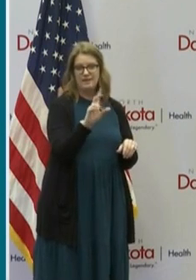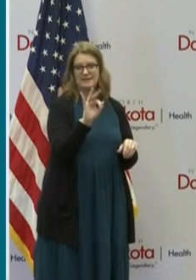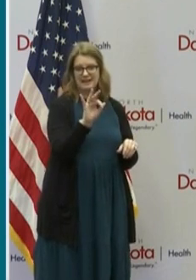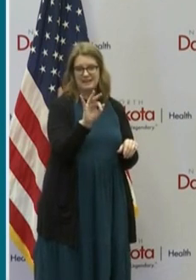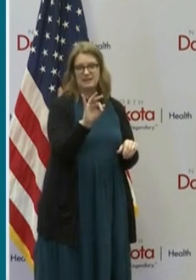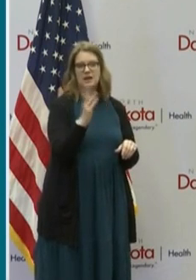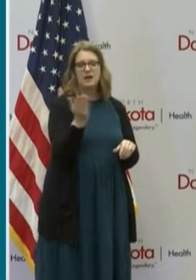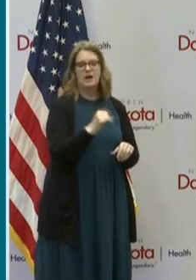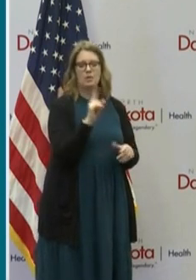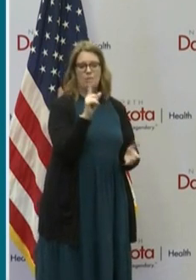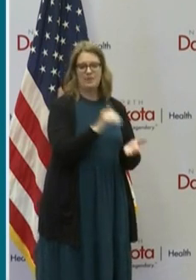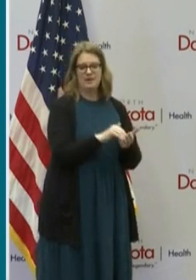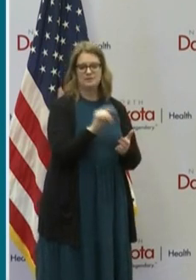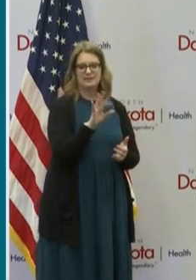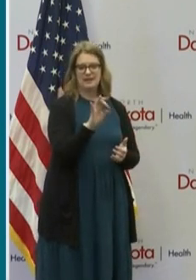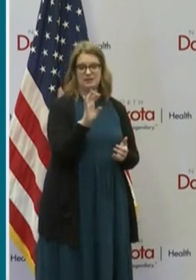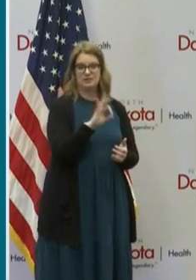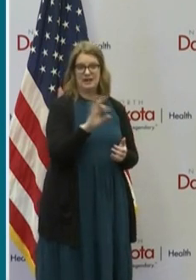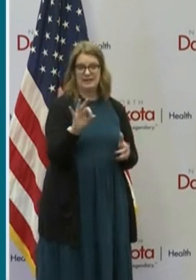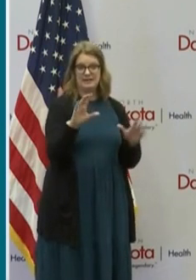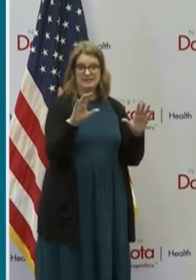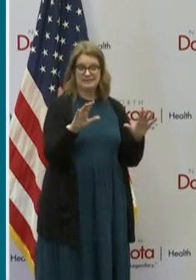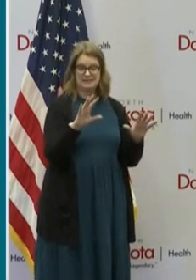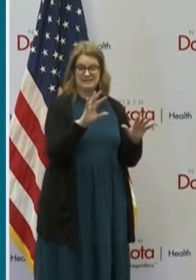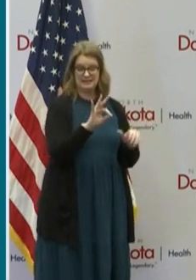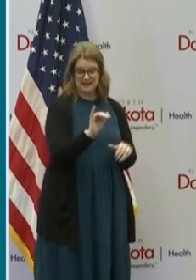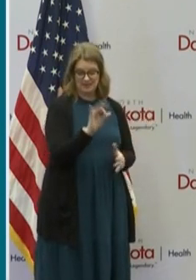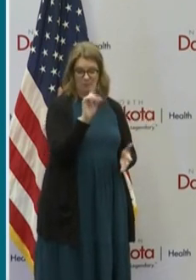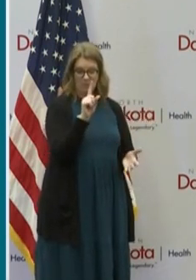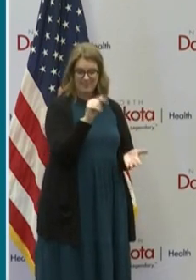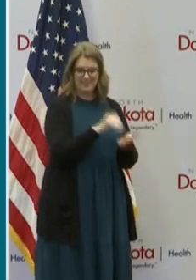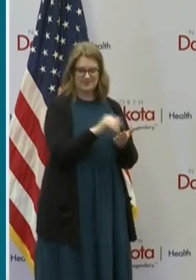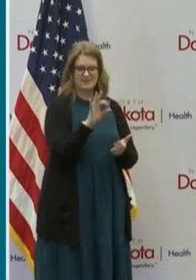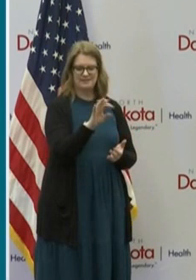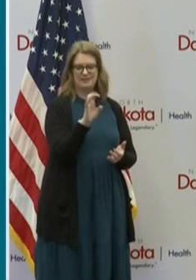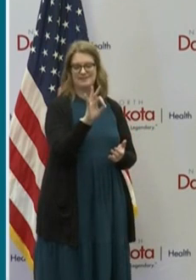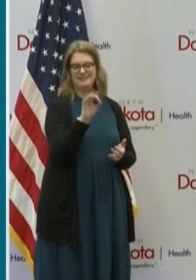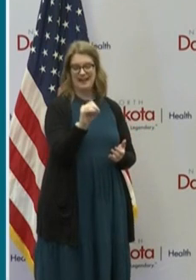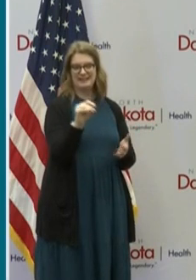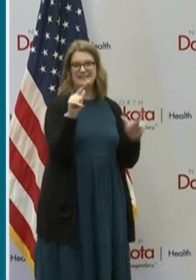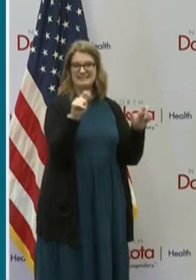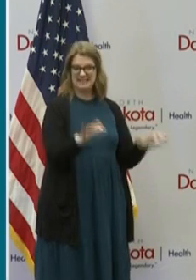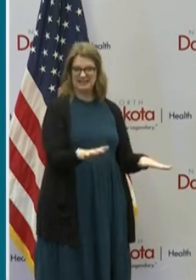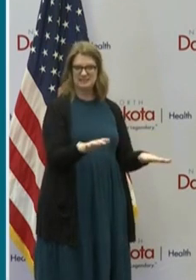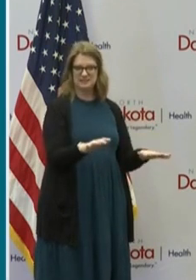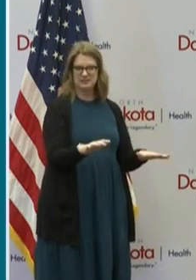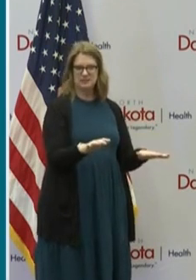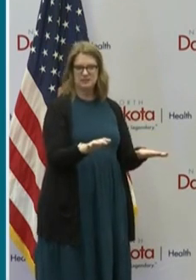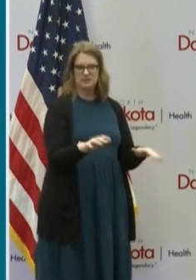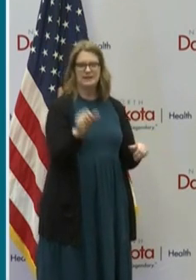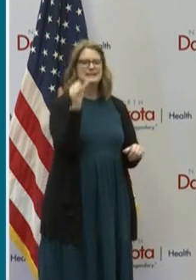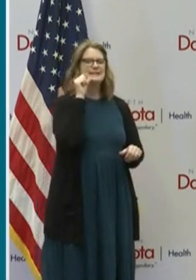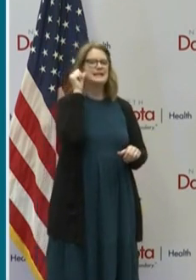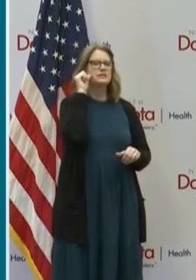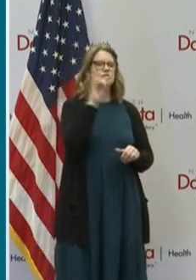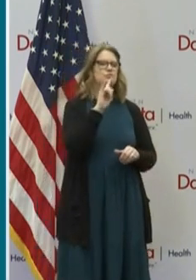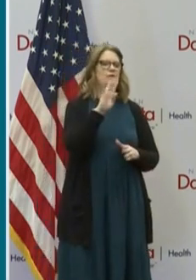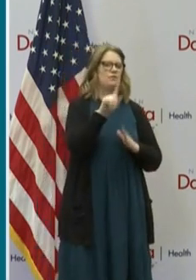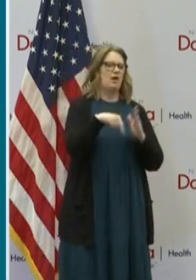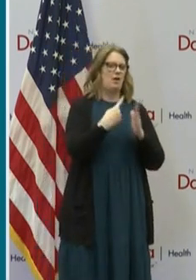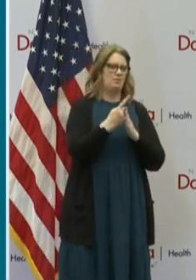of 1,990 tests that were conducted, and that would again be for the 24-hour period of yesterday, meaning